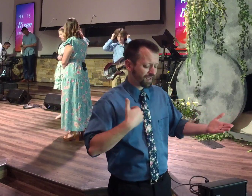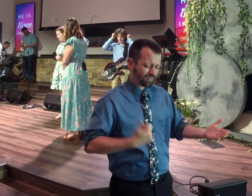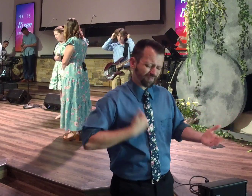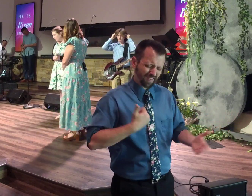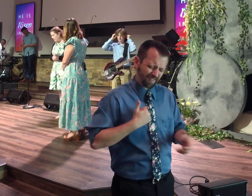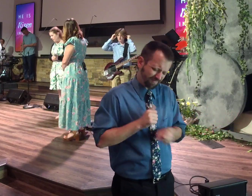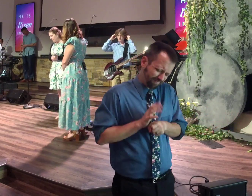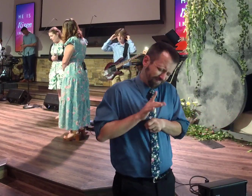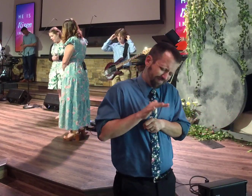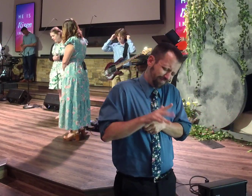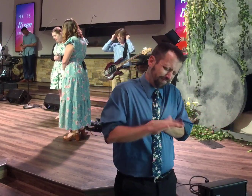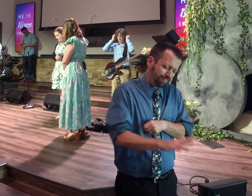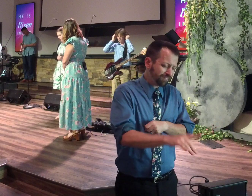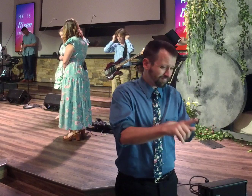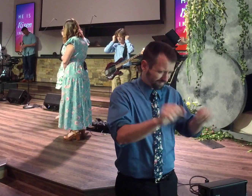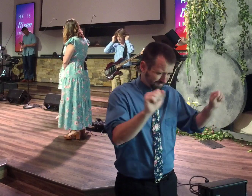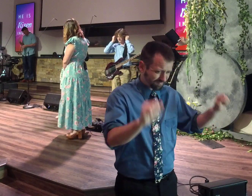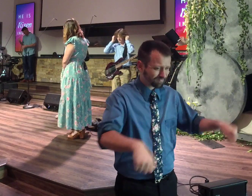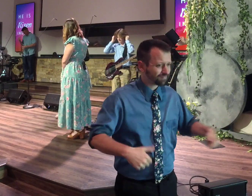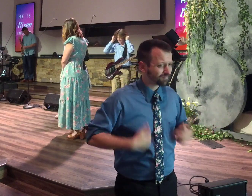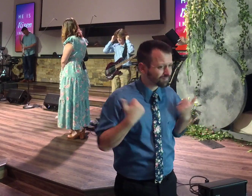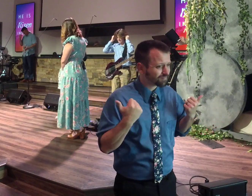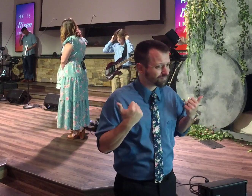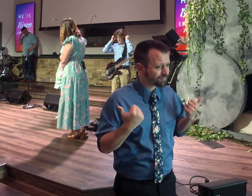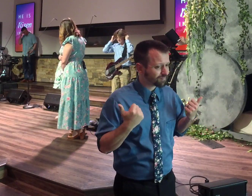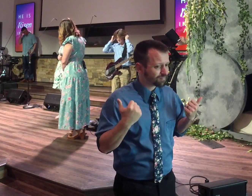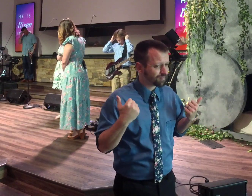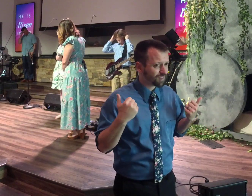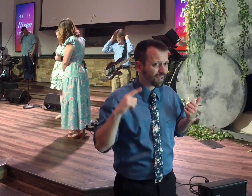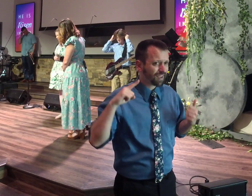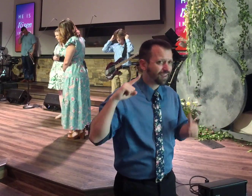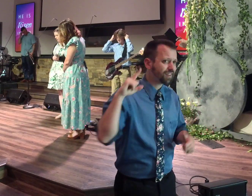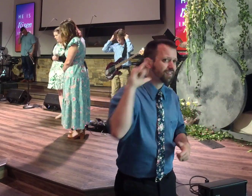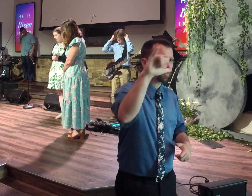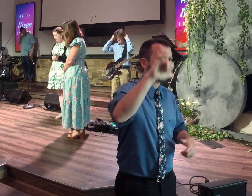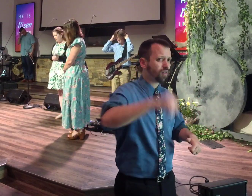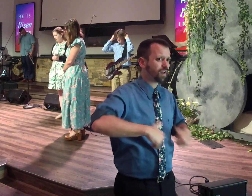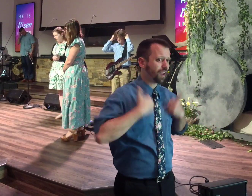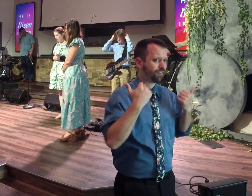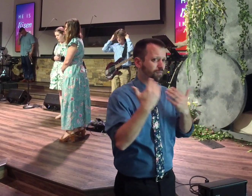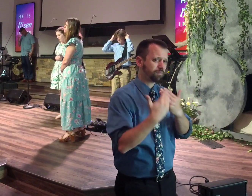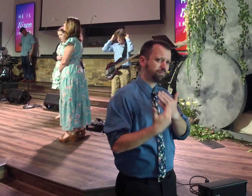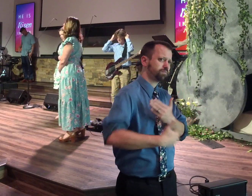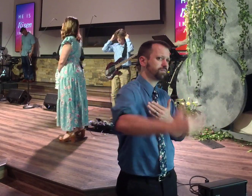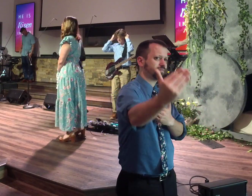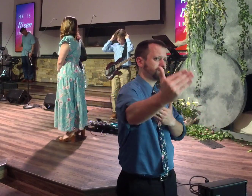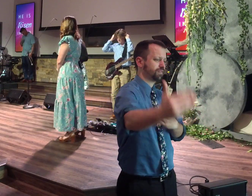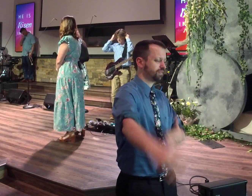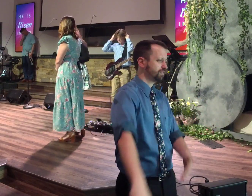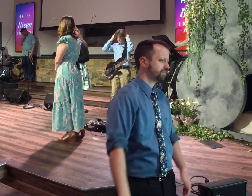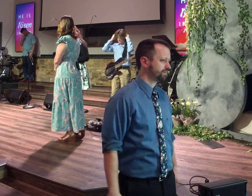he wants you to live today, and that eternal life for all eternity in the future,